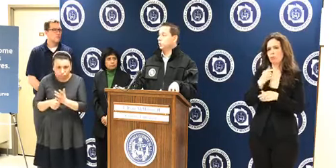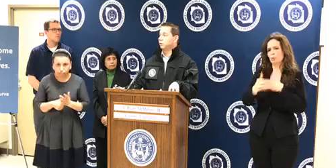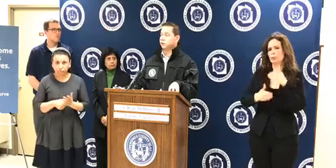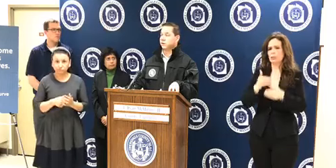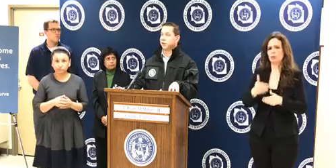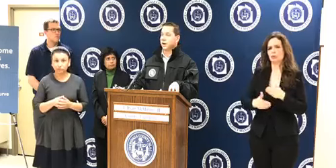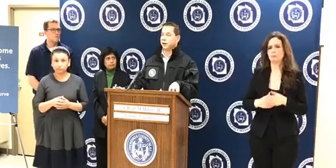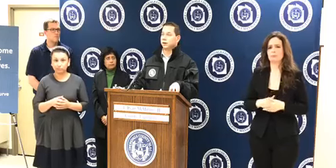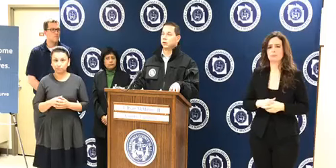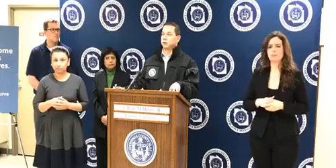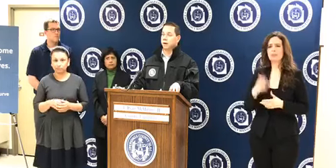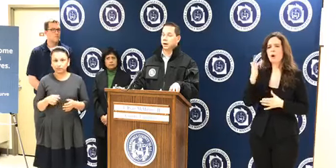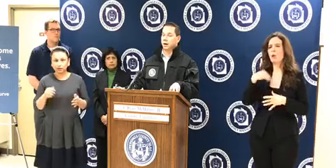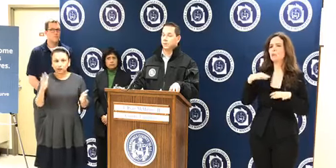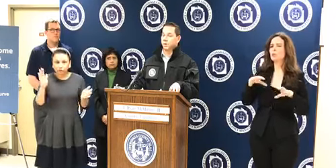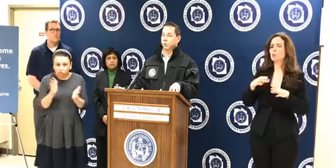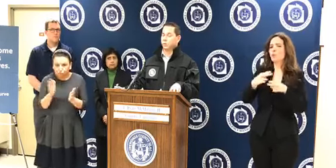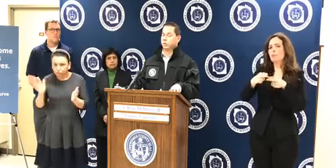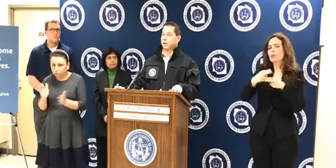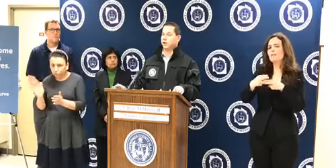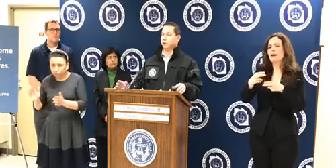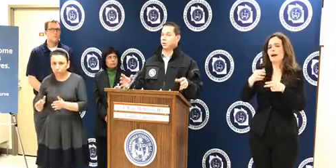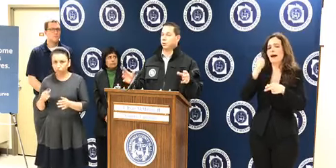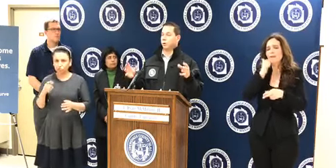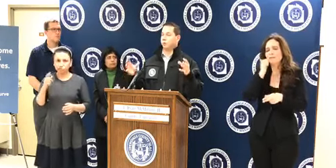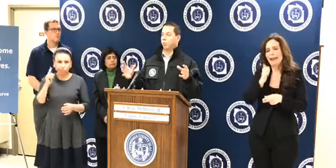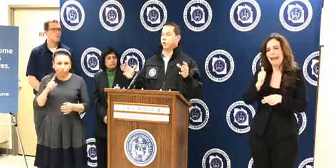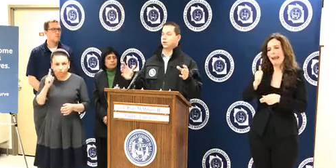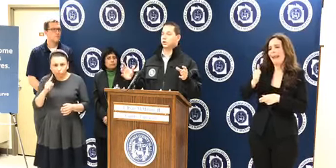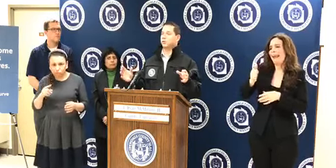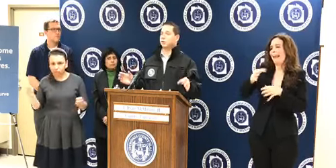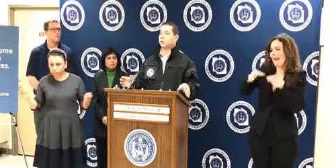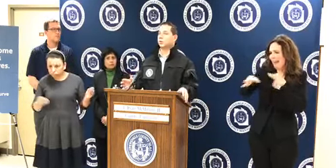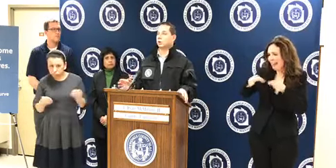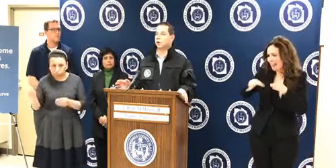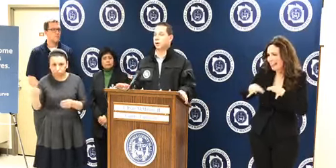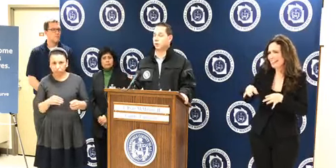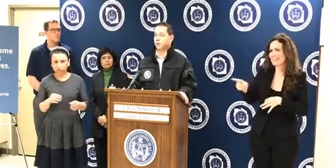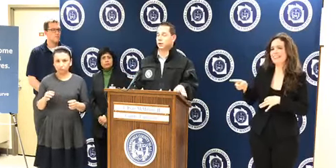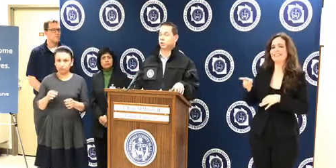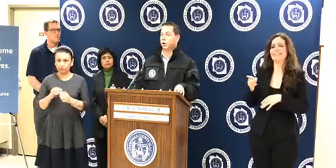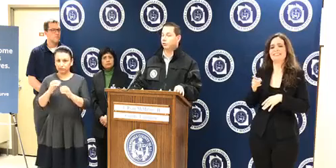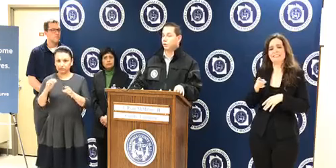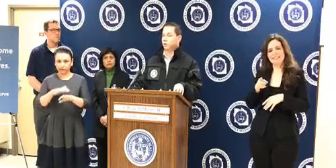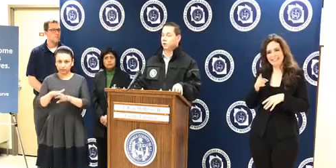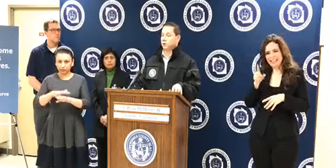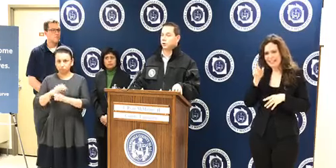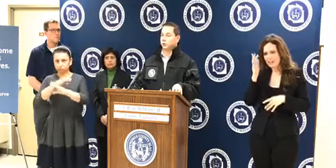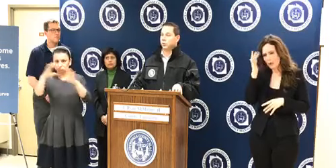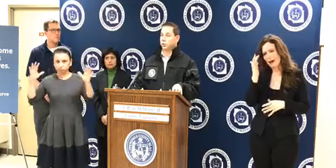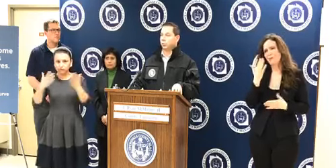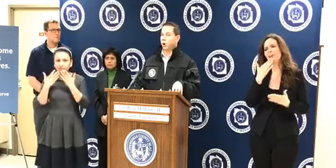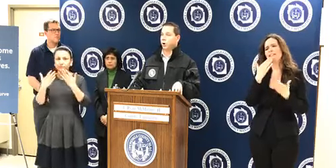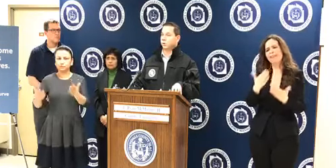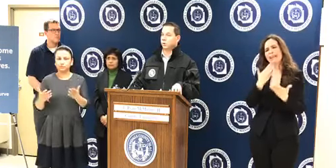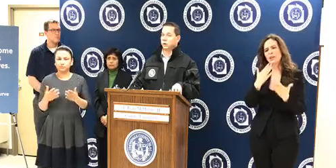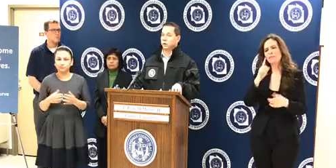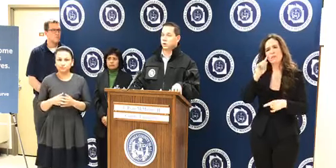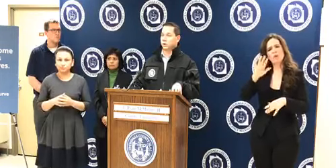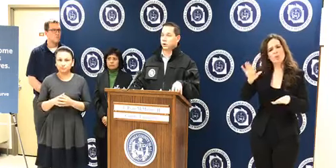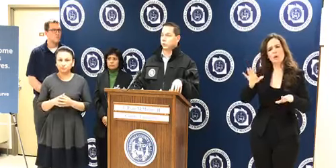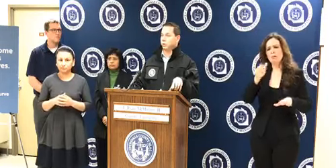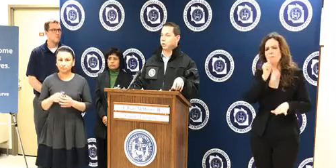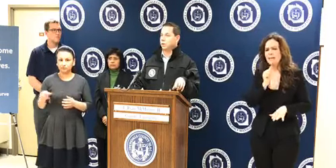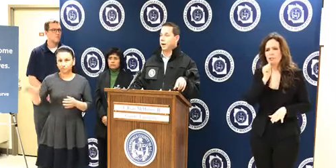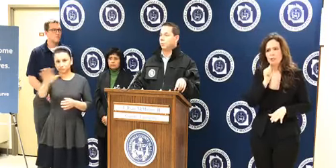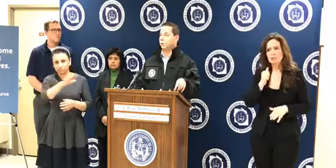these briefings each day, and we put together a full picture for the community, and I want to thank you all for doing your part, and